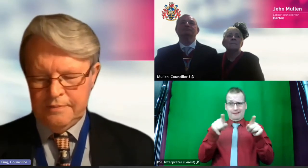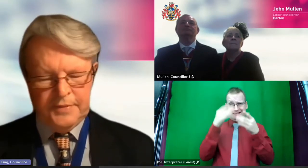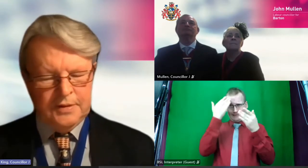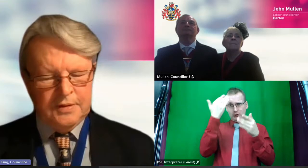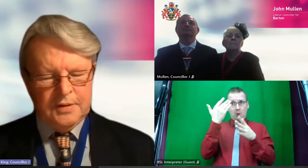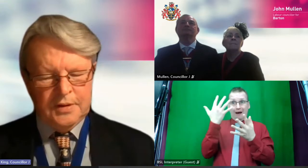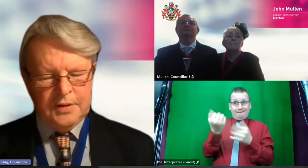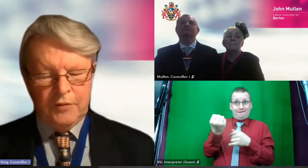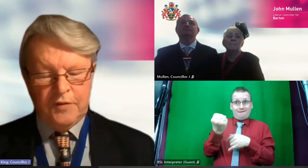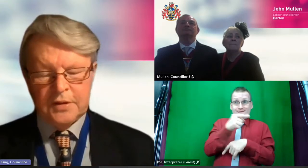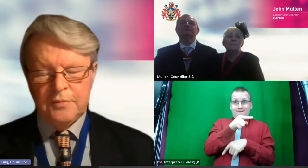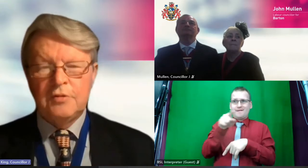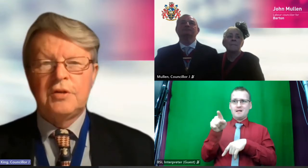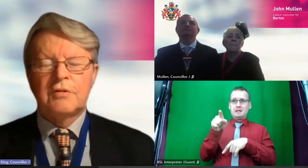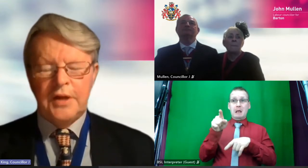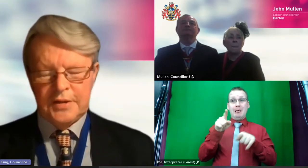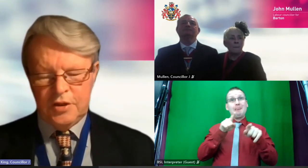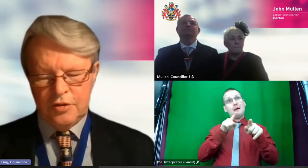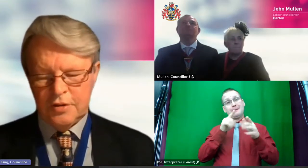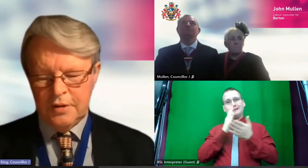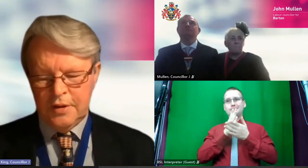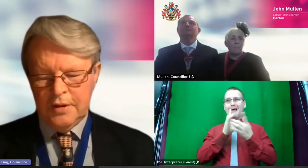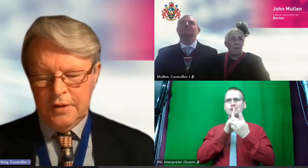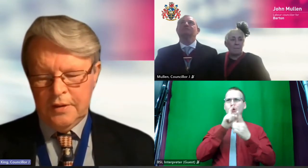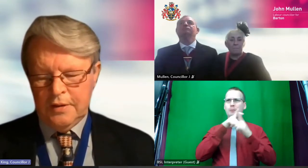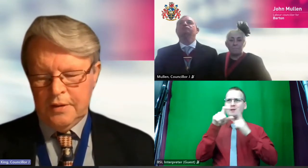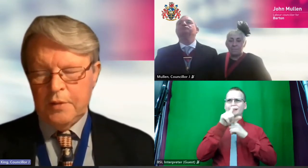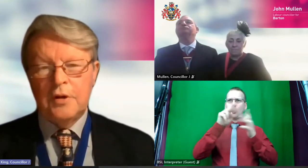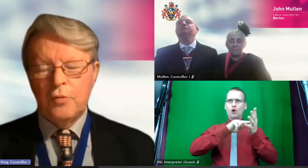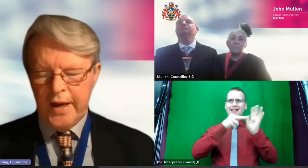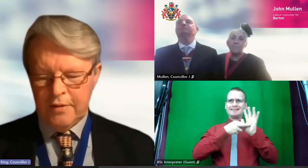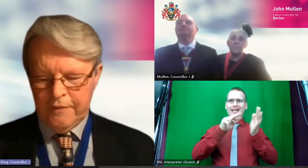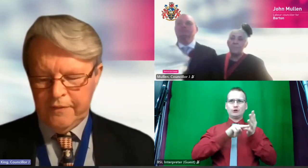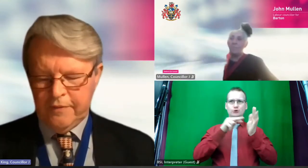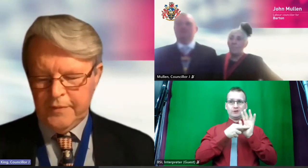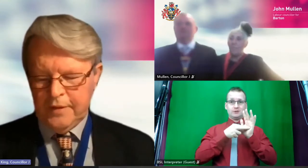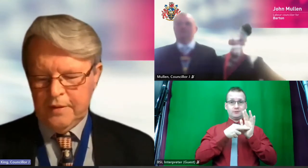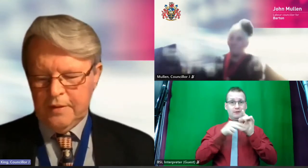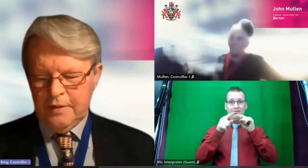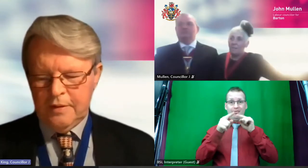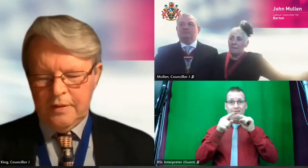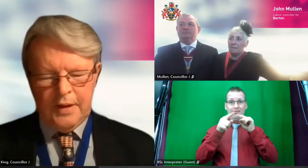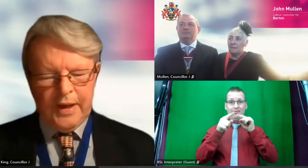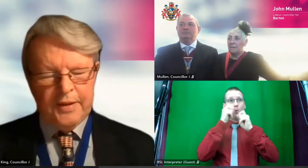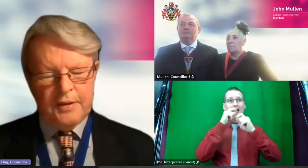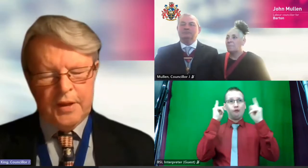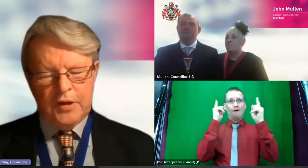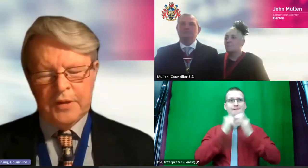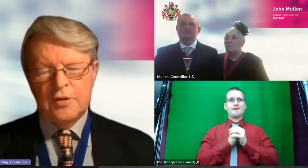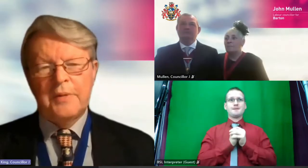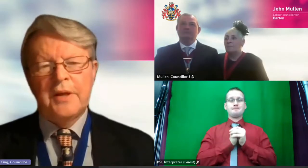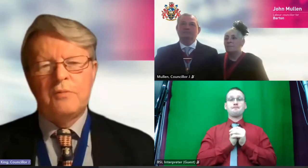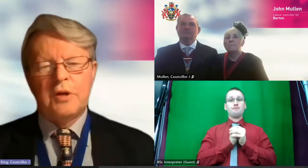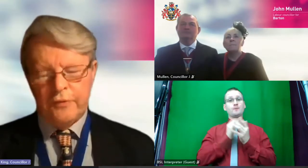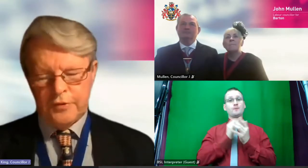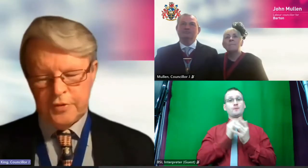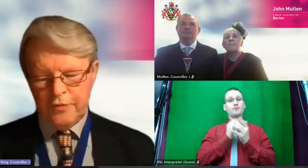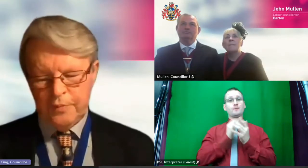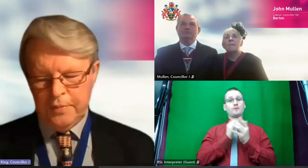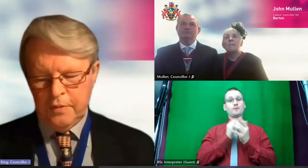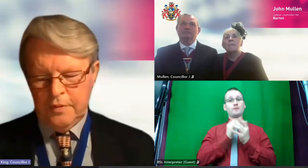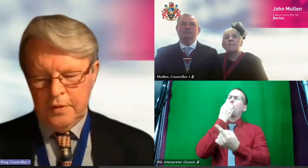existed. They will have met community organisations they were not aware of. And they will have met so many